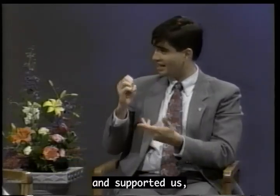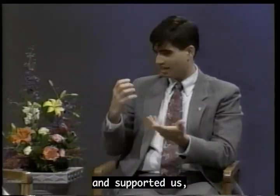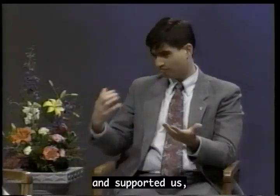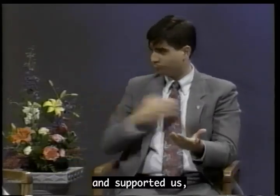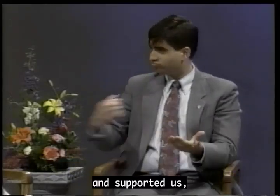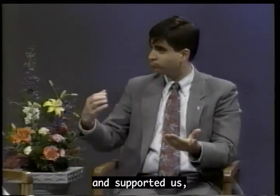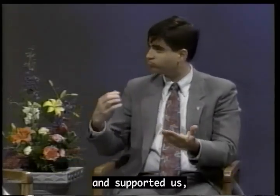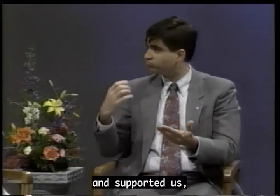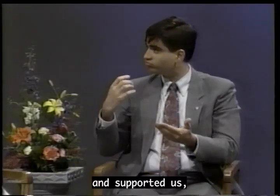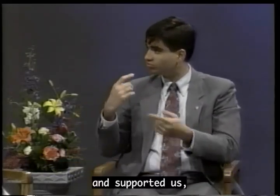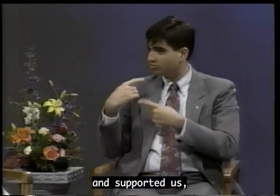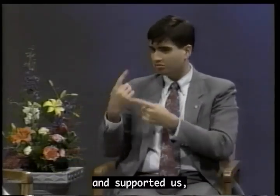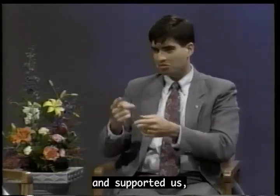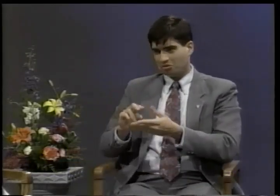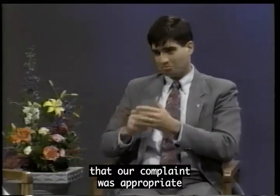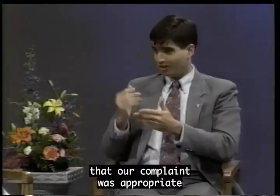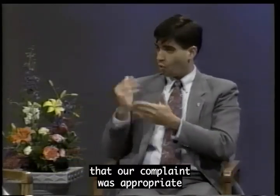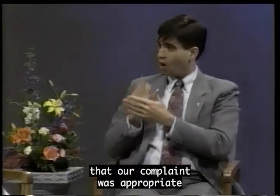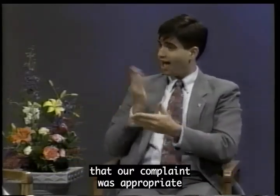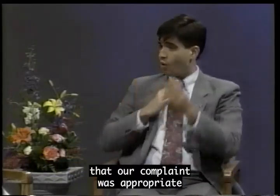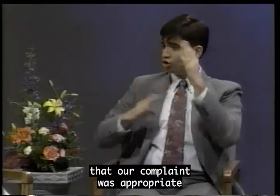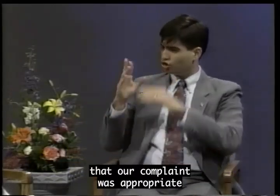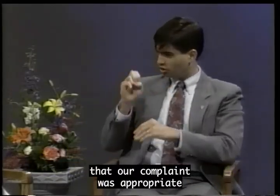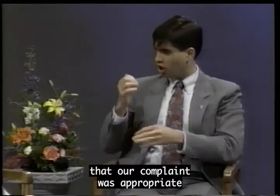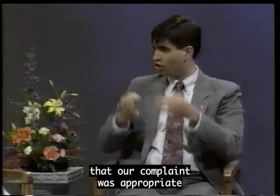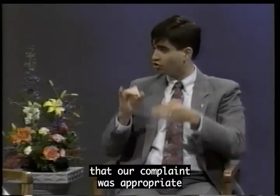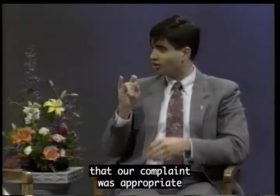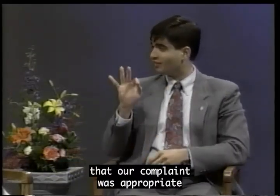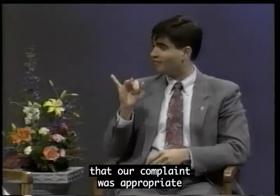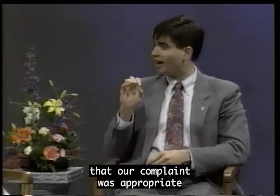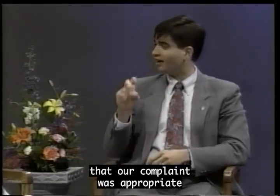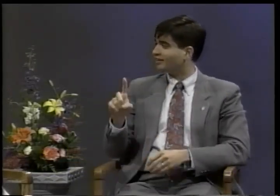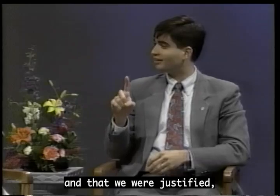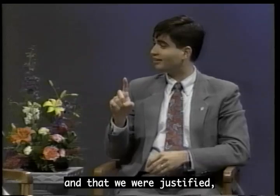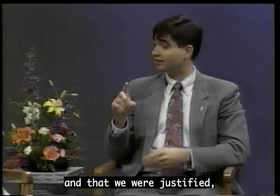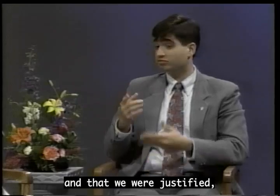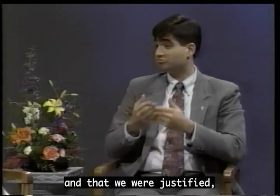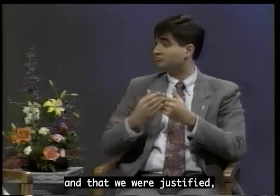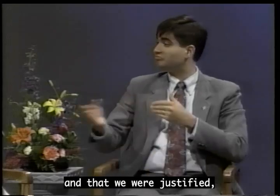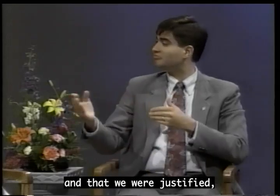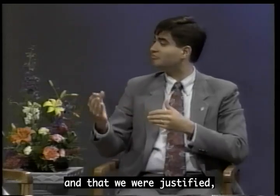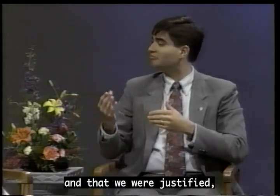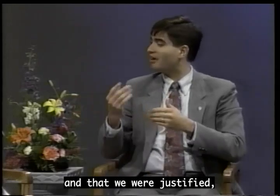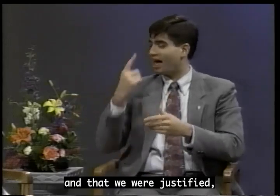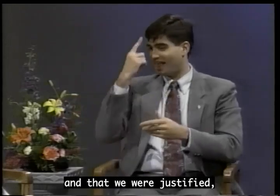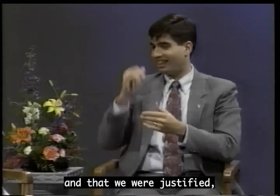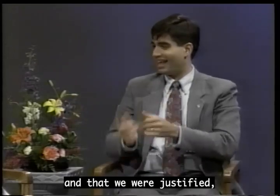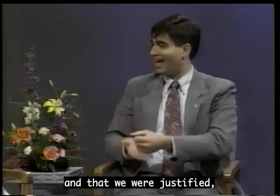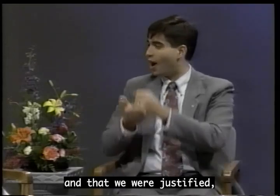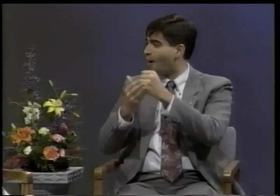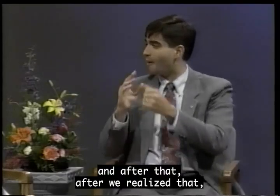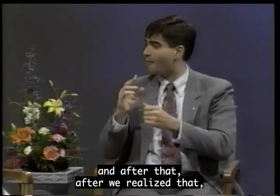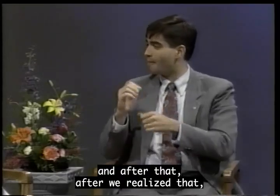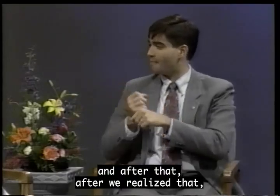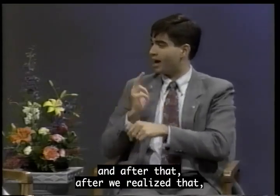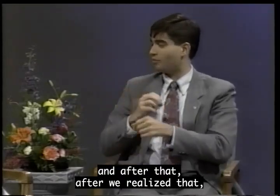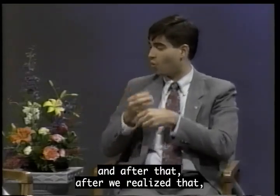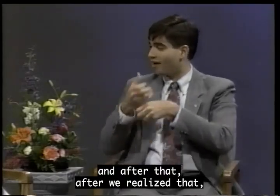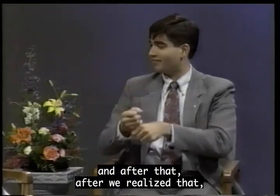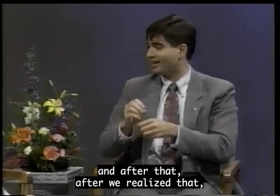supported us, that our complaint was appropriate, and that we were justified. And after that, after we